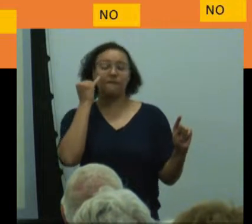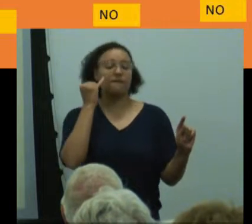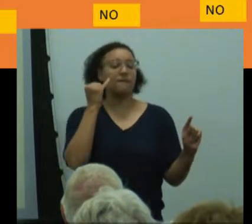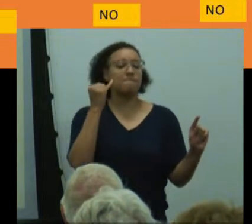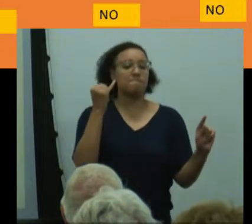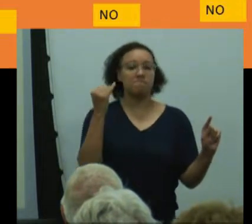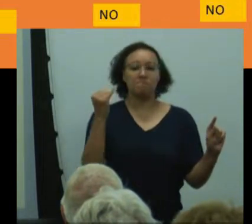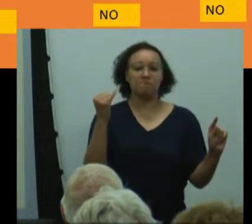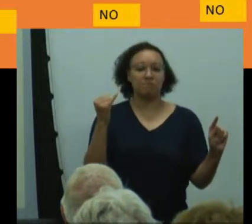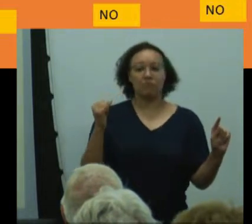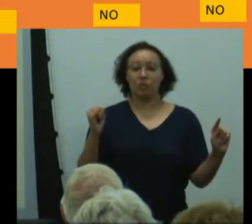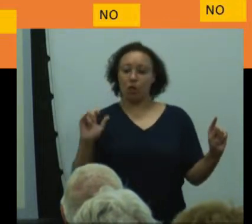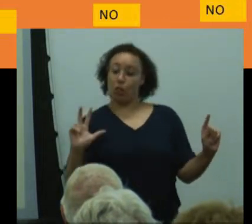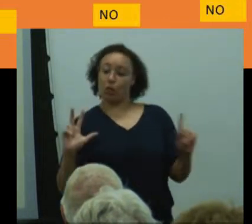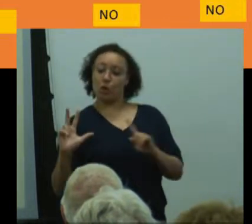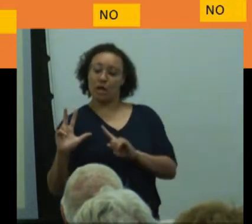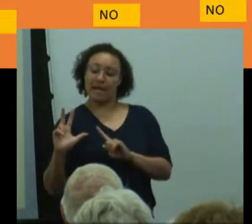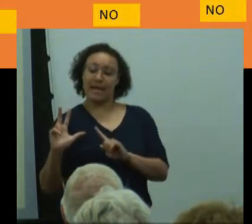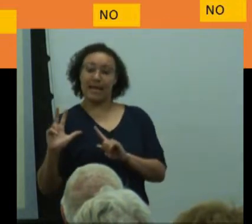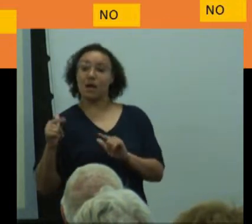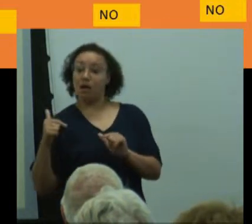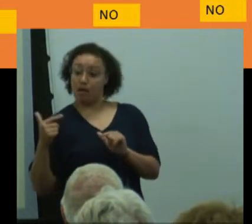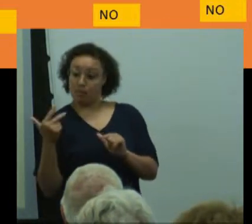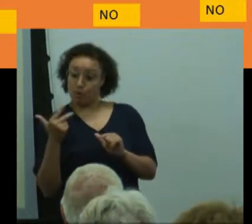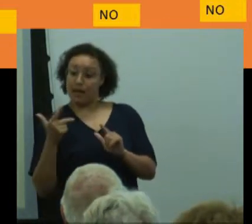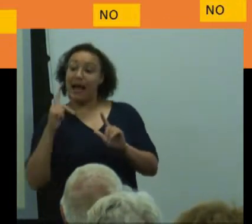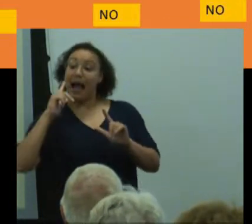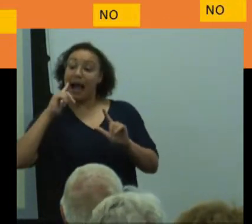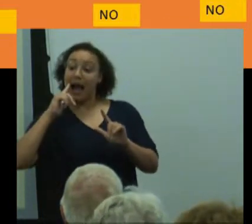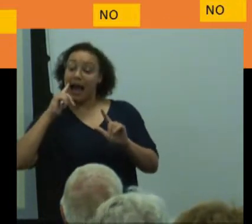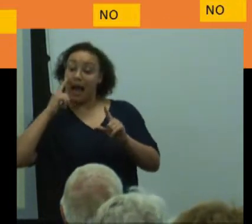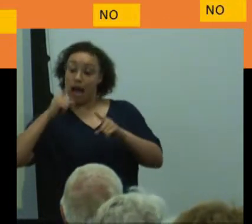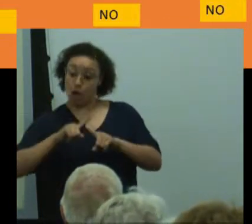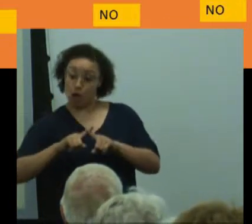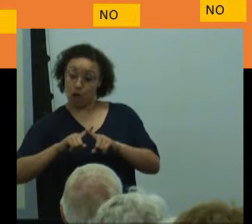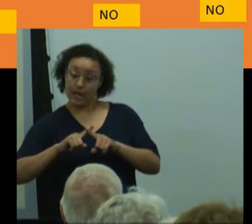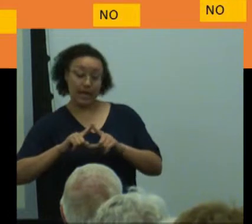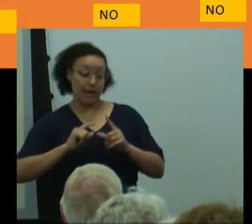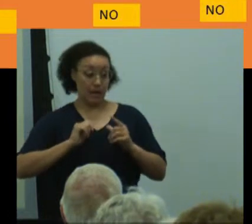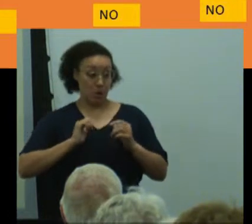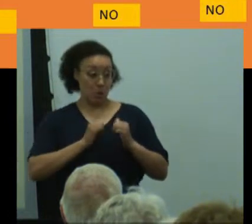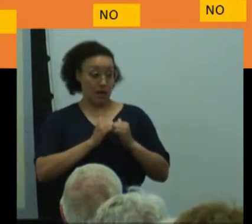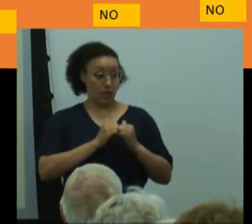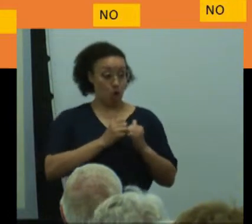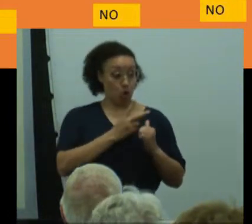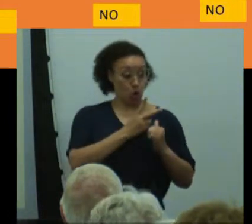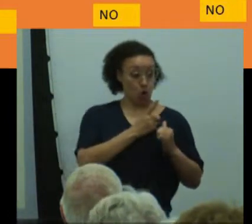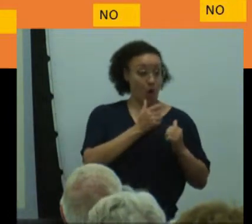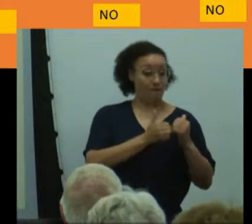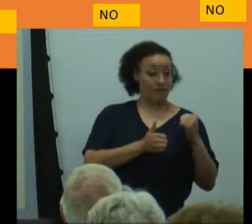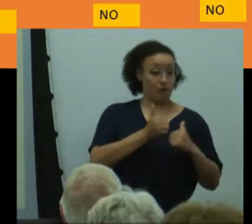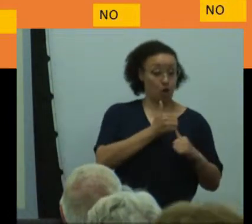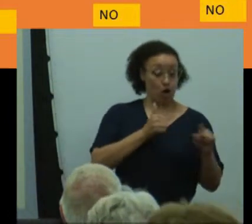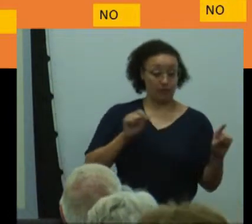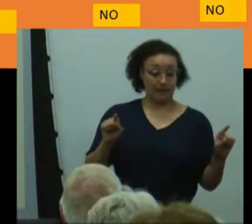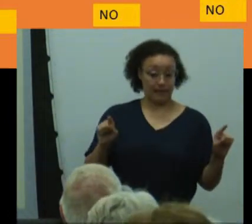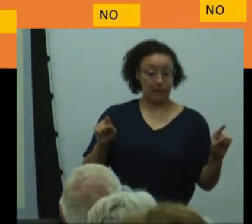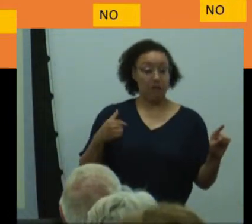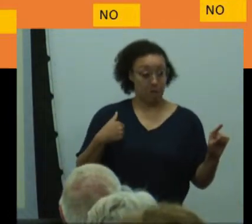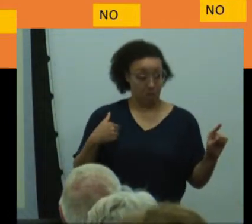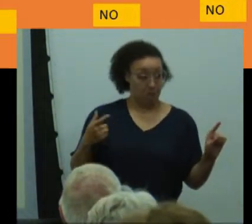minority politicians agree with 2 of the majority to a